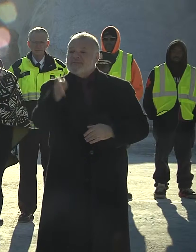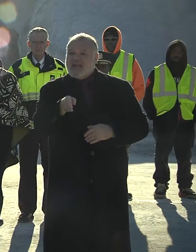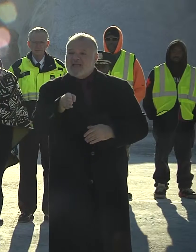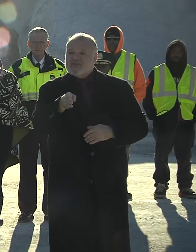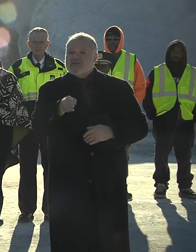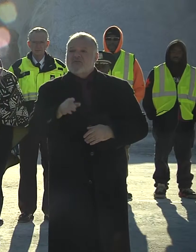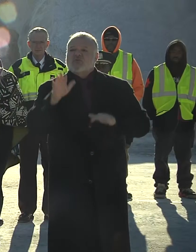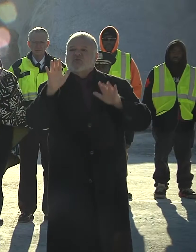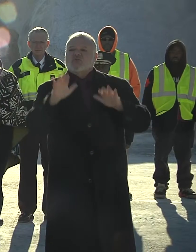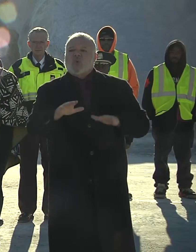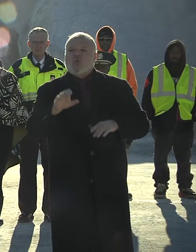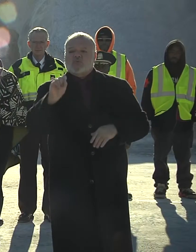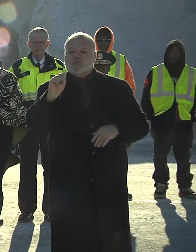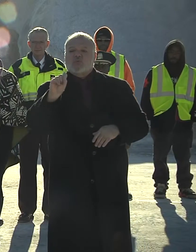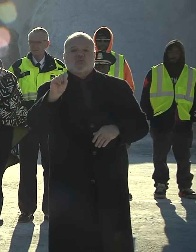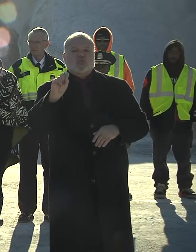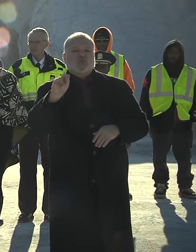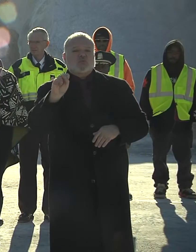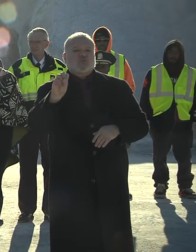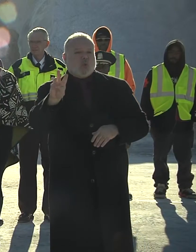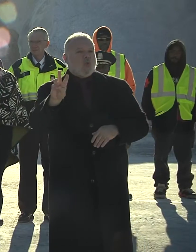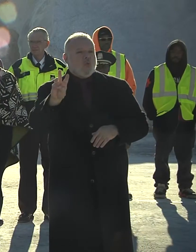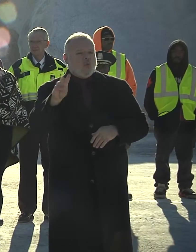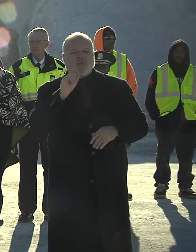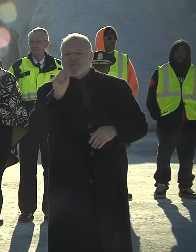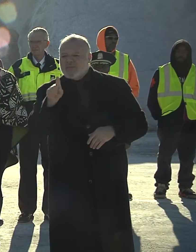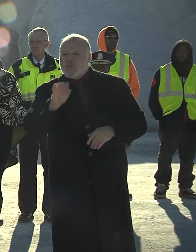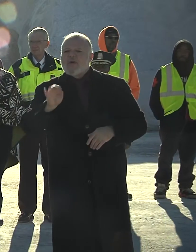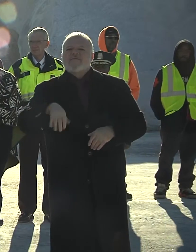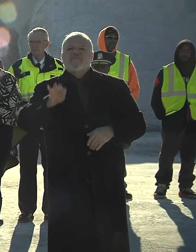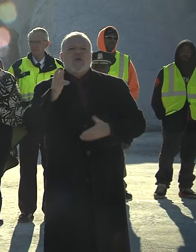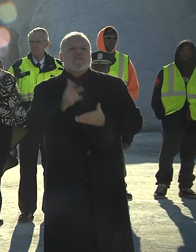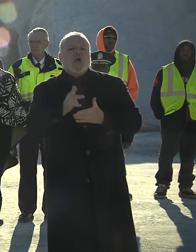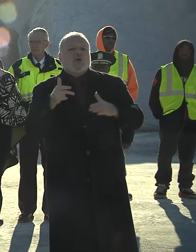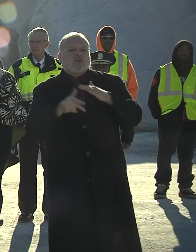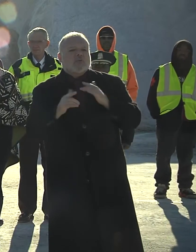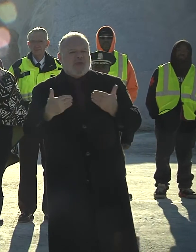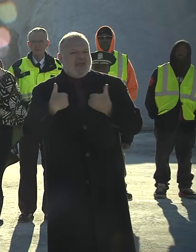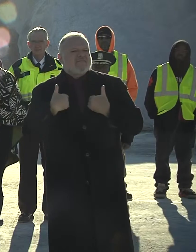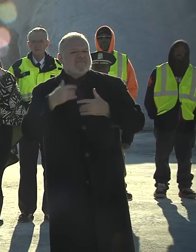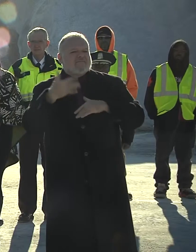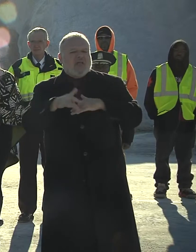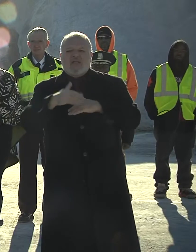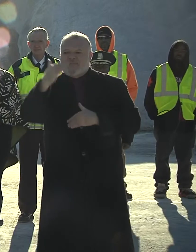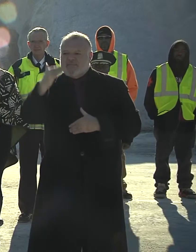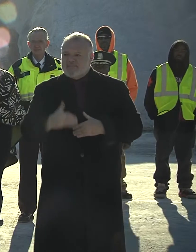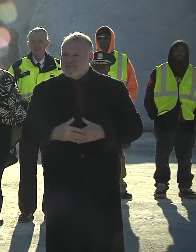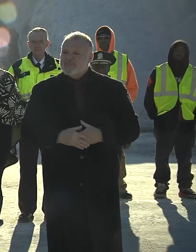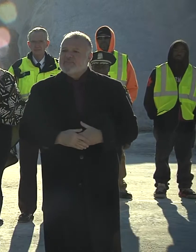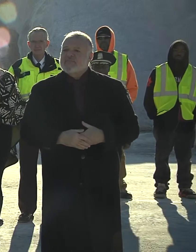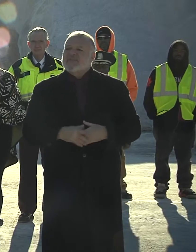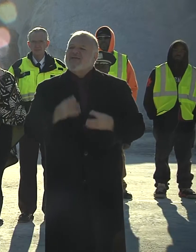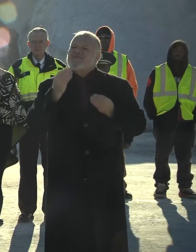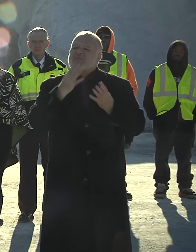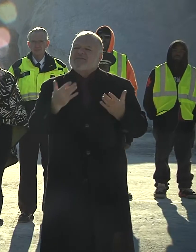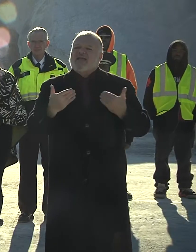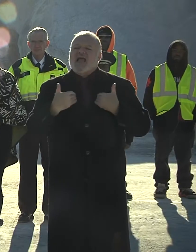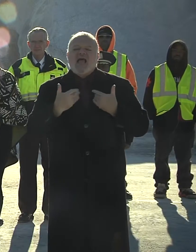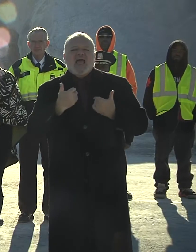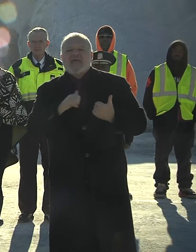online in 11 different languages at boston.gov/snow, where you can also find any of the emergency updates that you